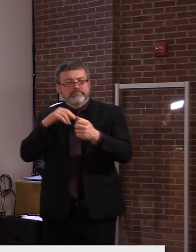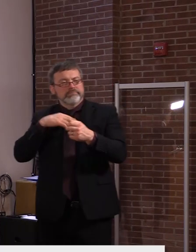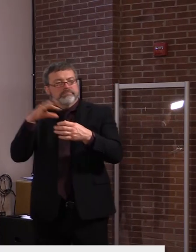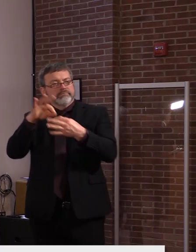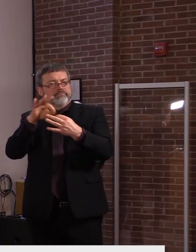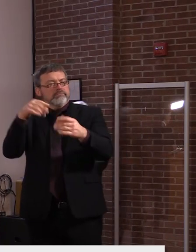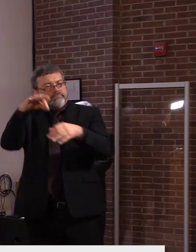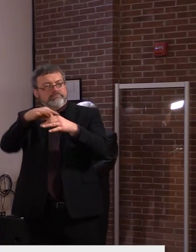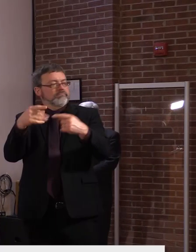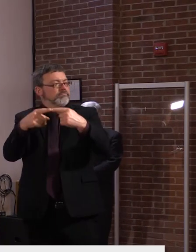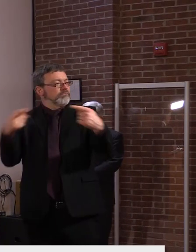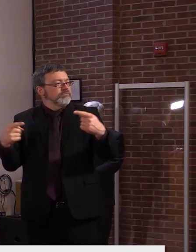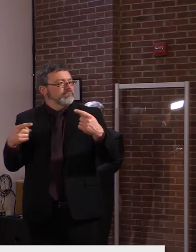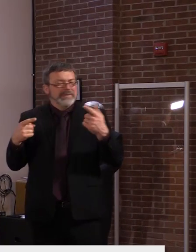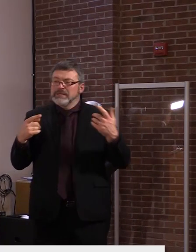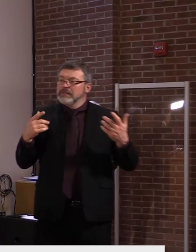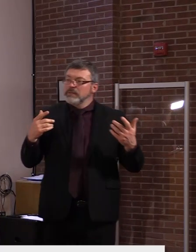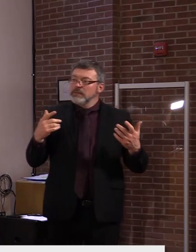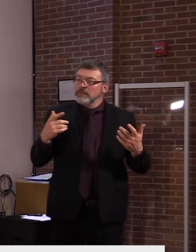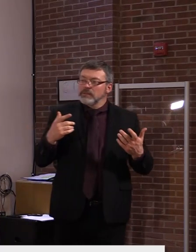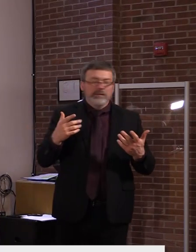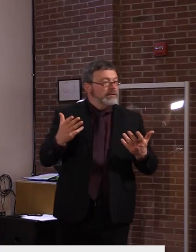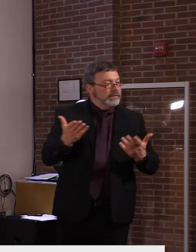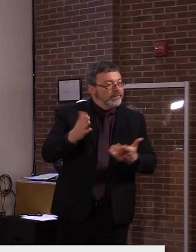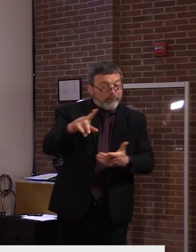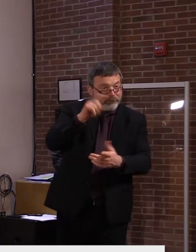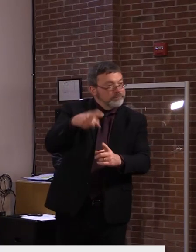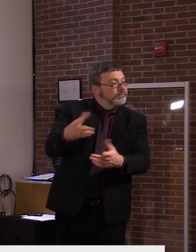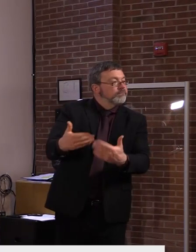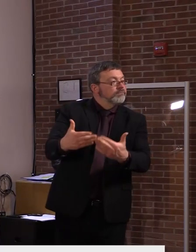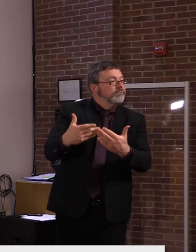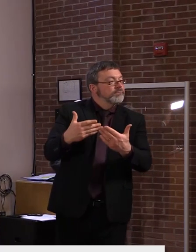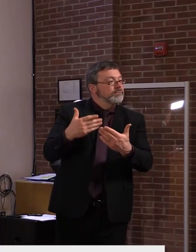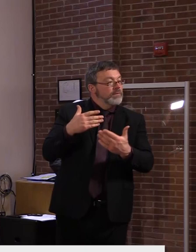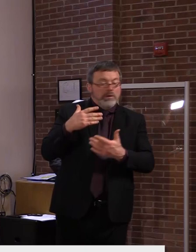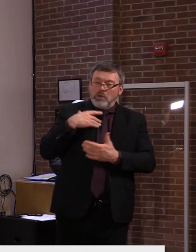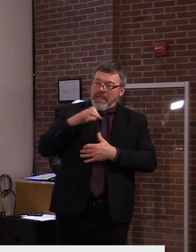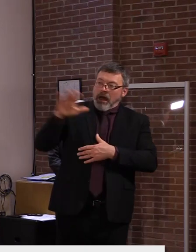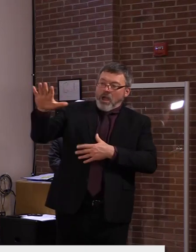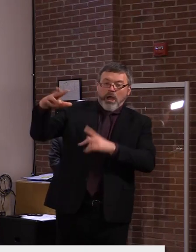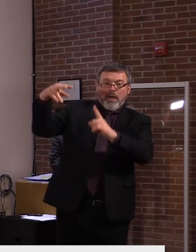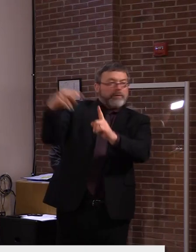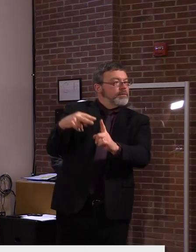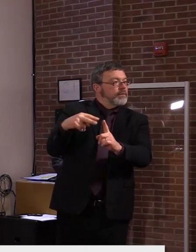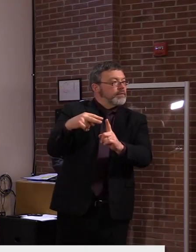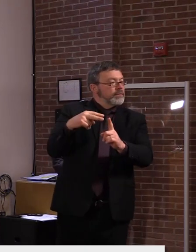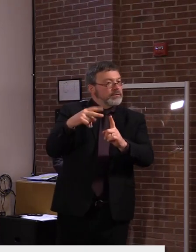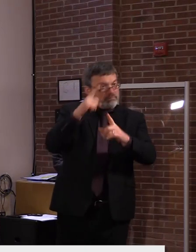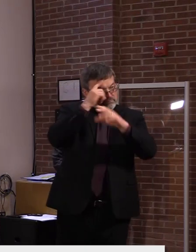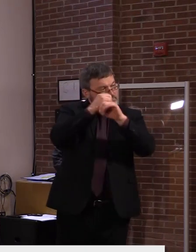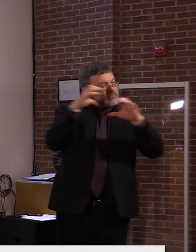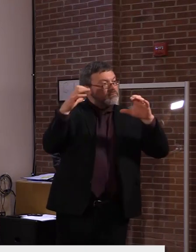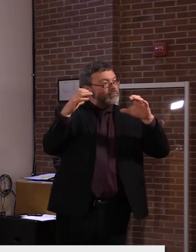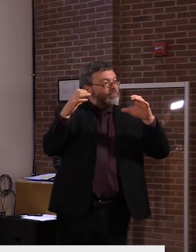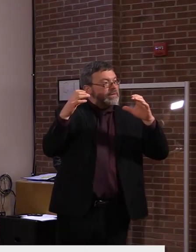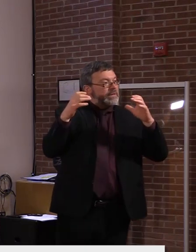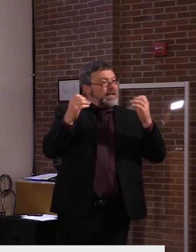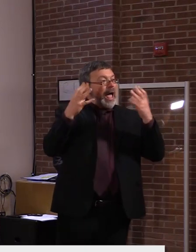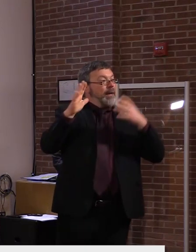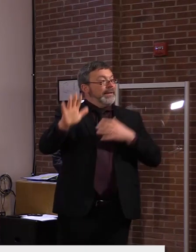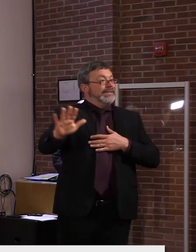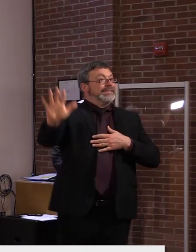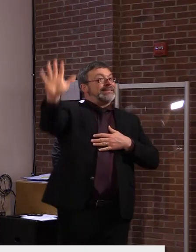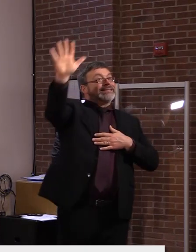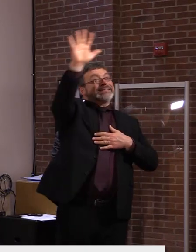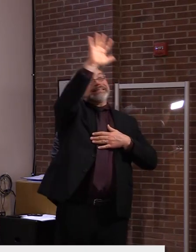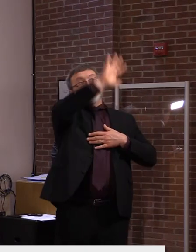I'm just wondering, what was your understanding from the league as to really how many towns and cities